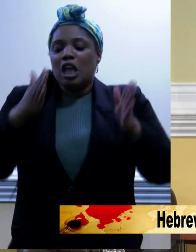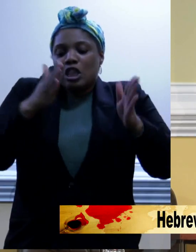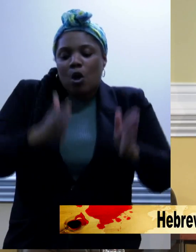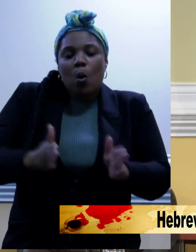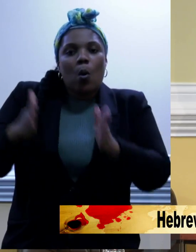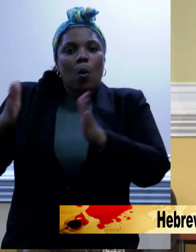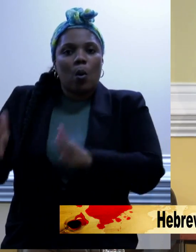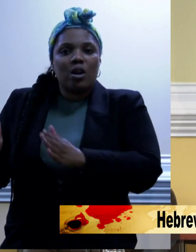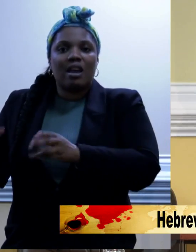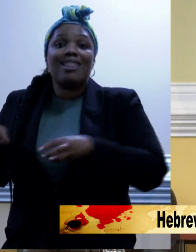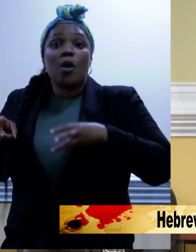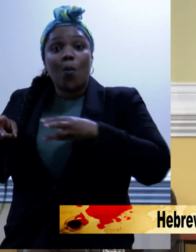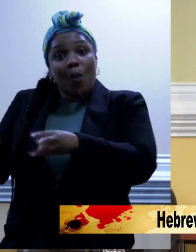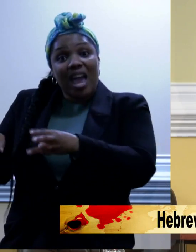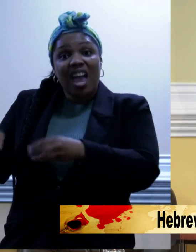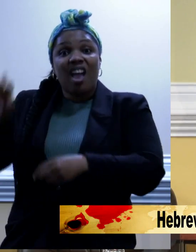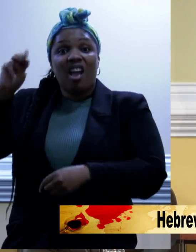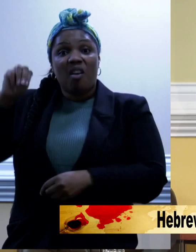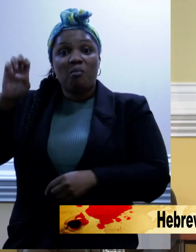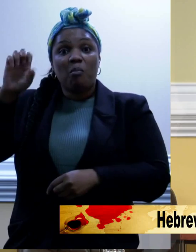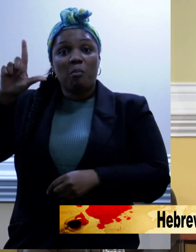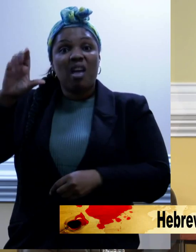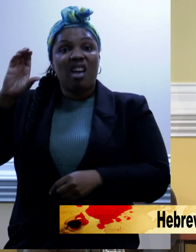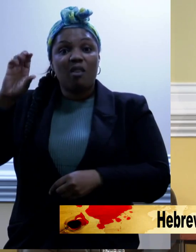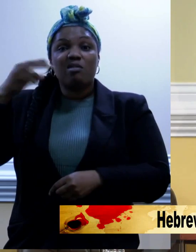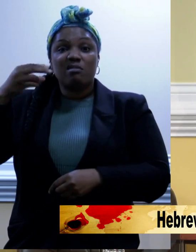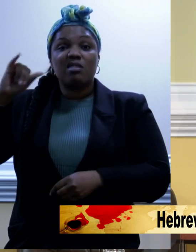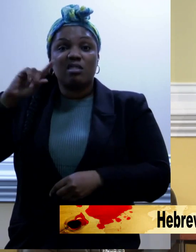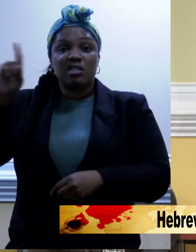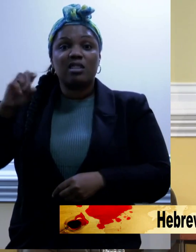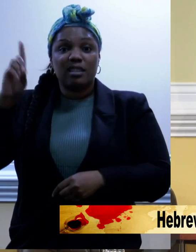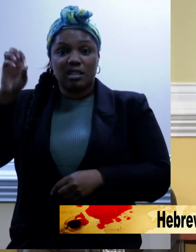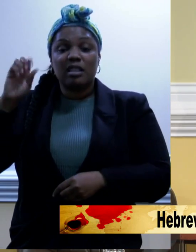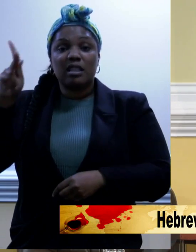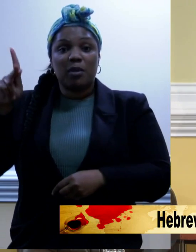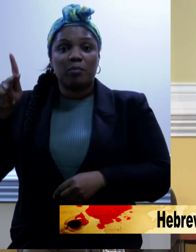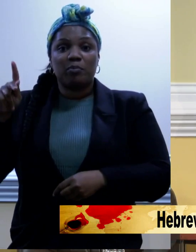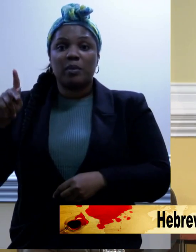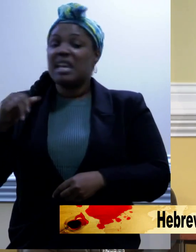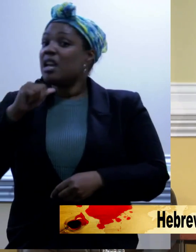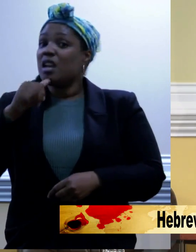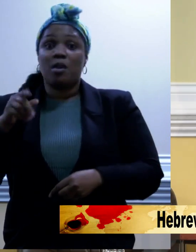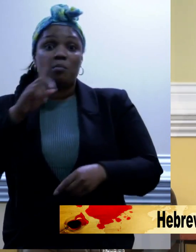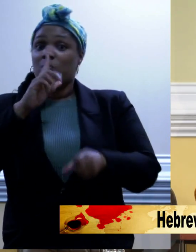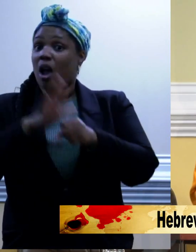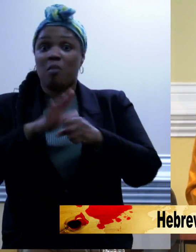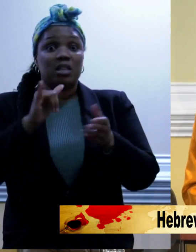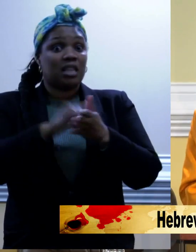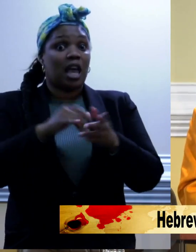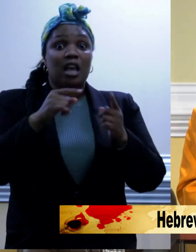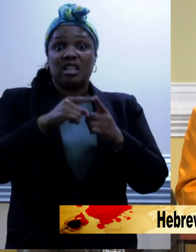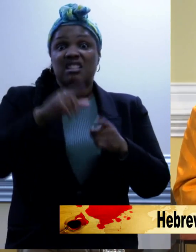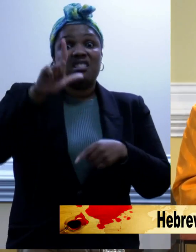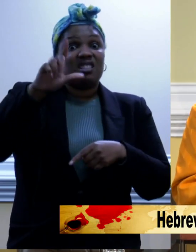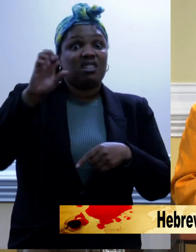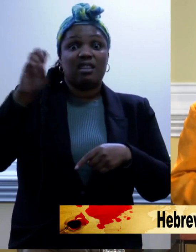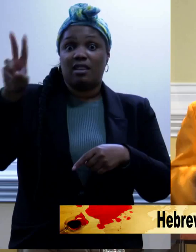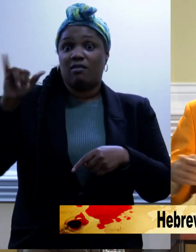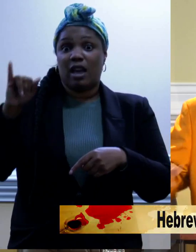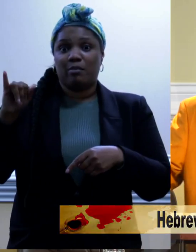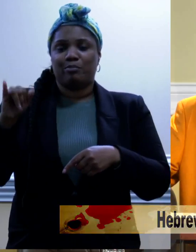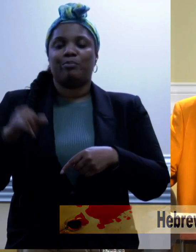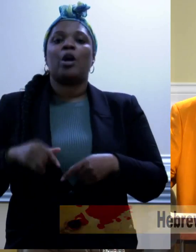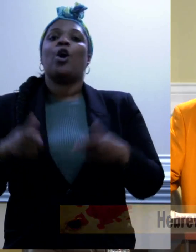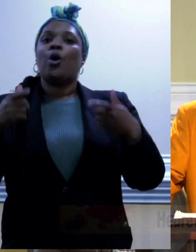sir. That was the oath that he made that he didn't make to Levi. So let's go and see where he made this oath. Let's go in